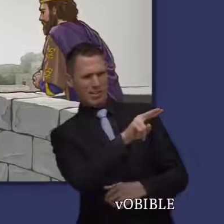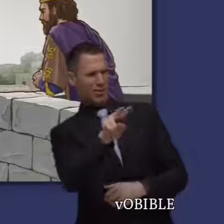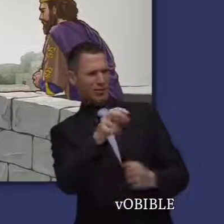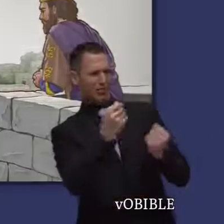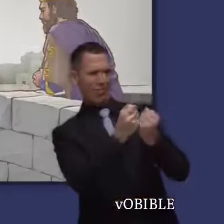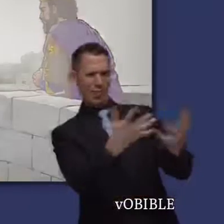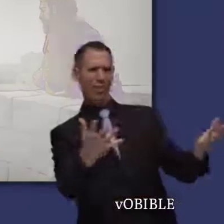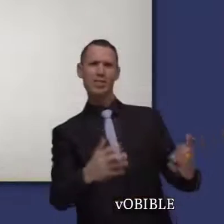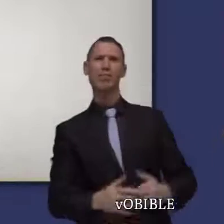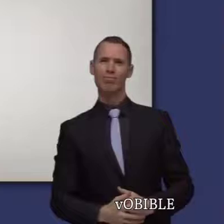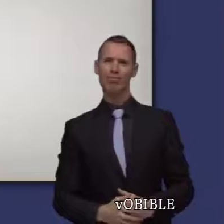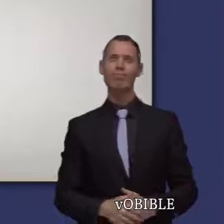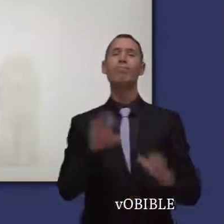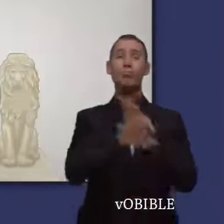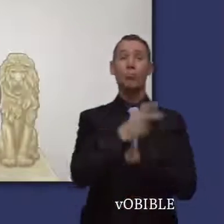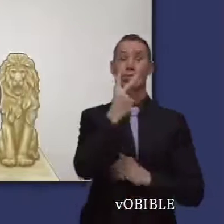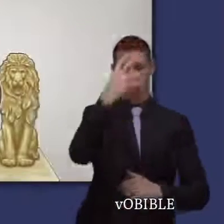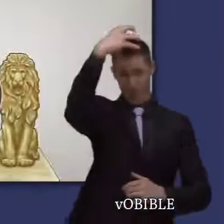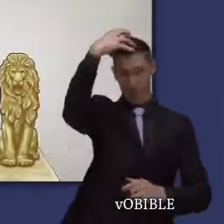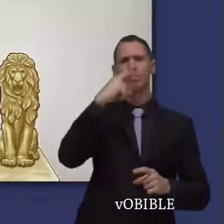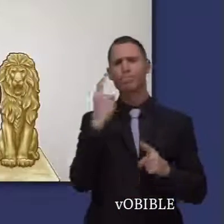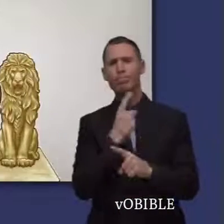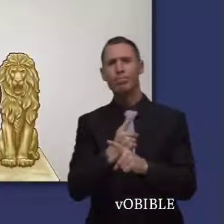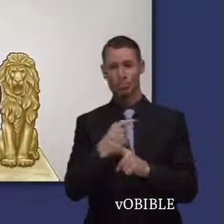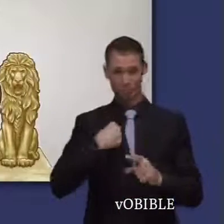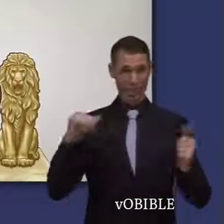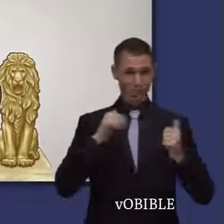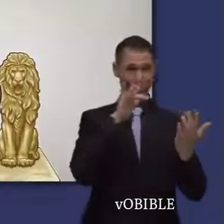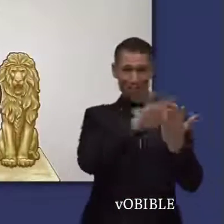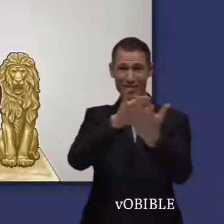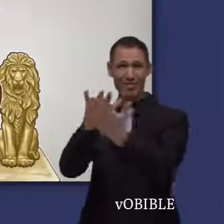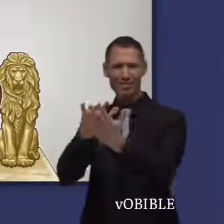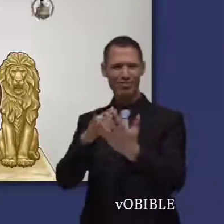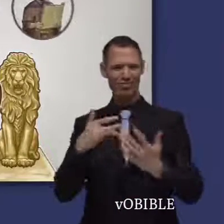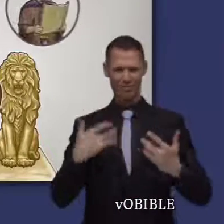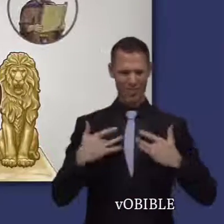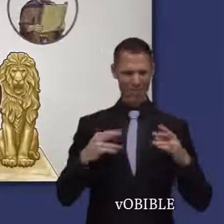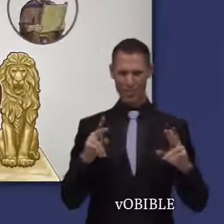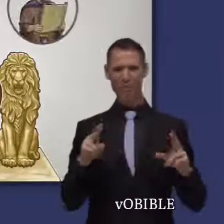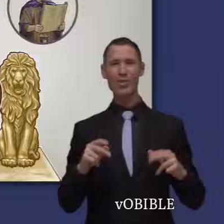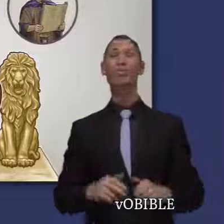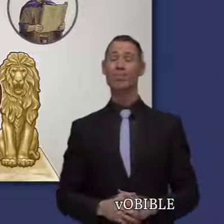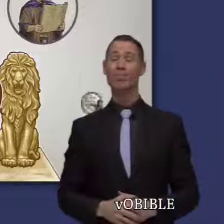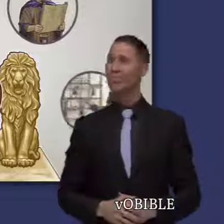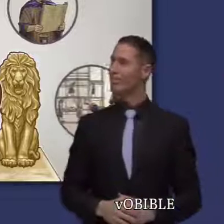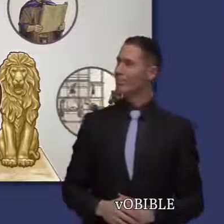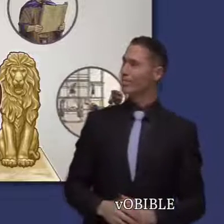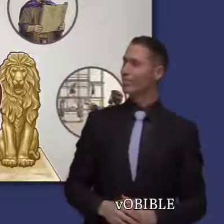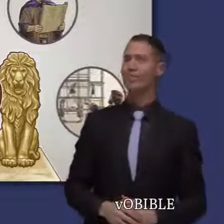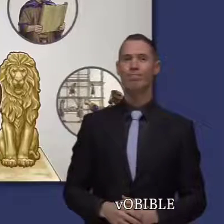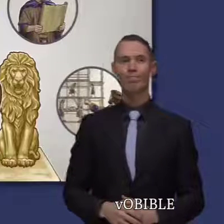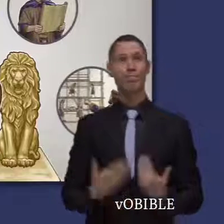activity. In chapter 2, he looks for meaning in life by evaluating his many pursuits.